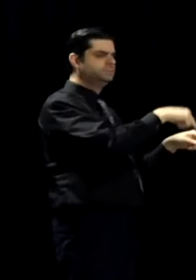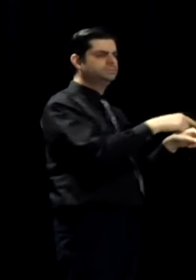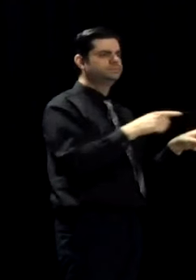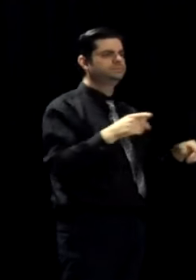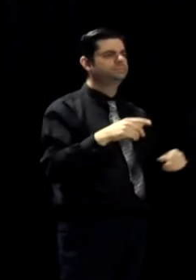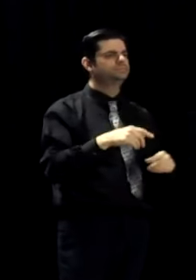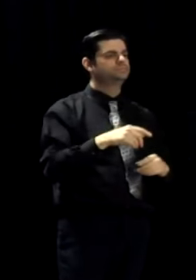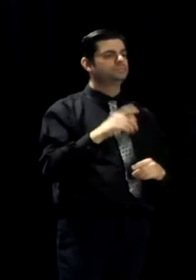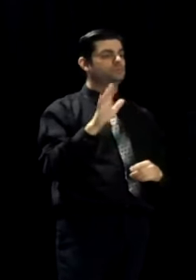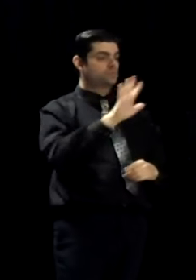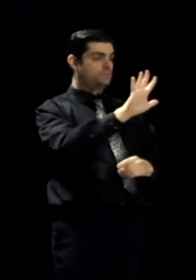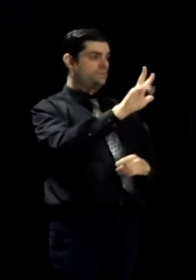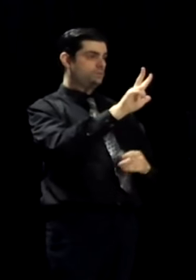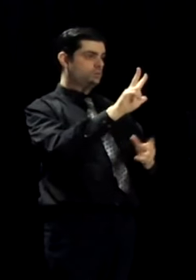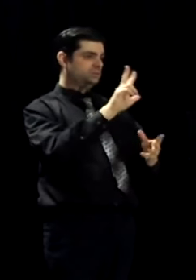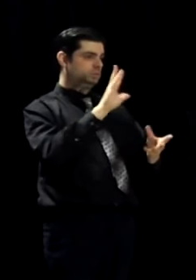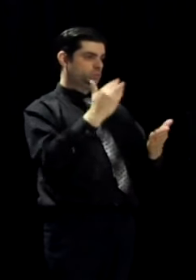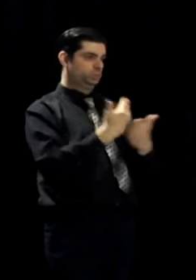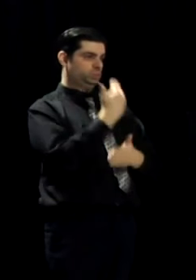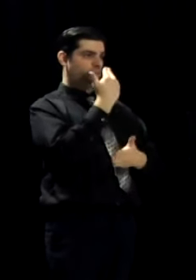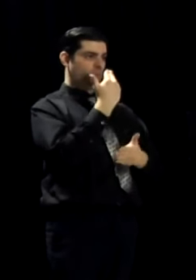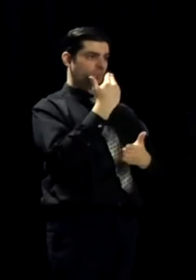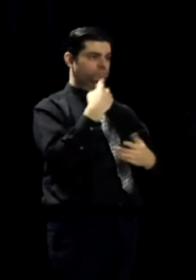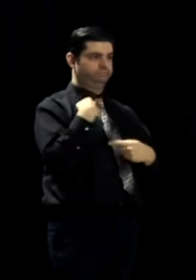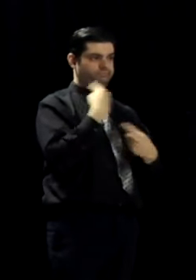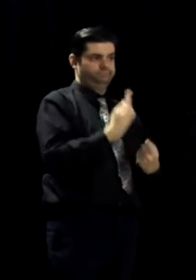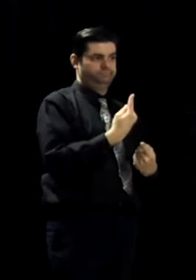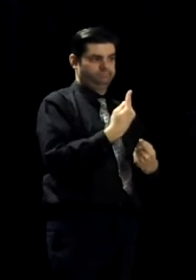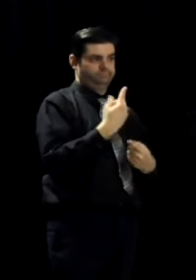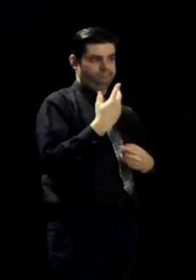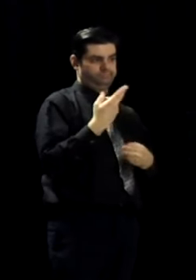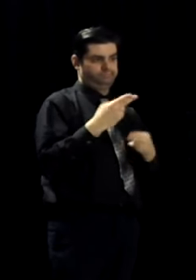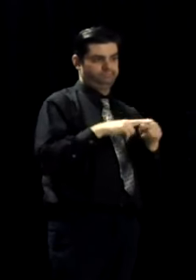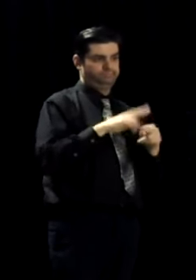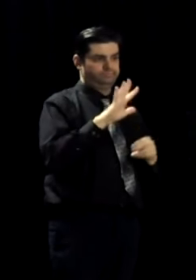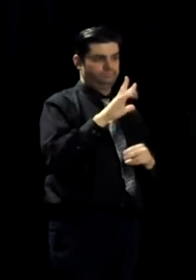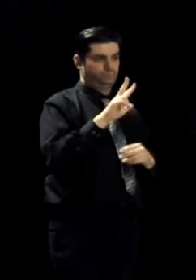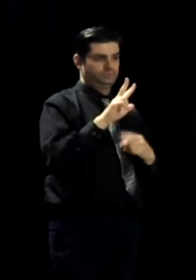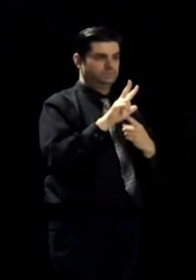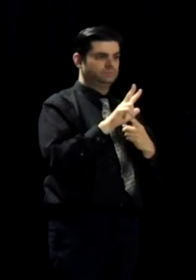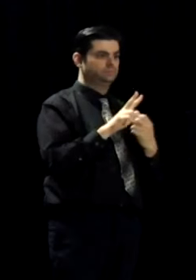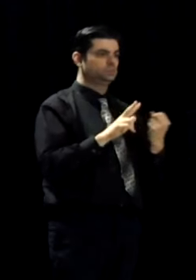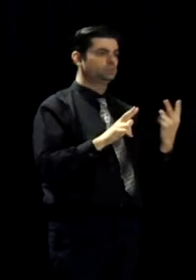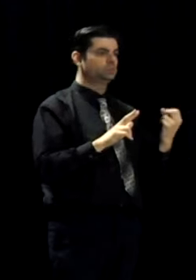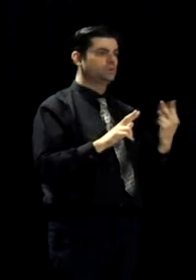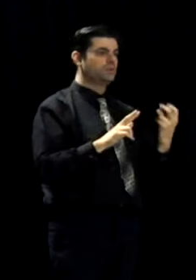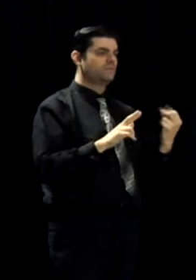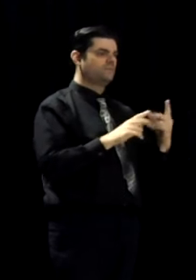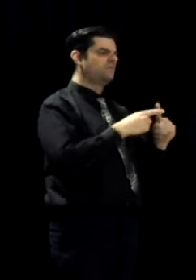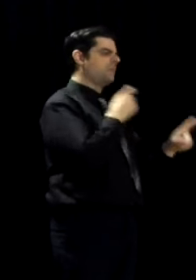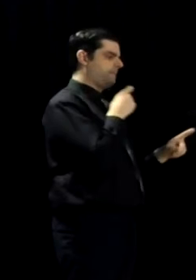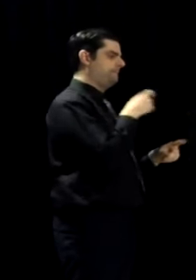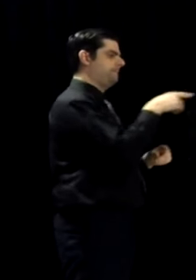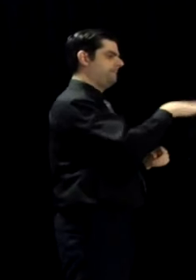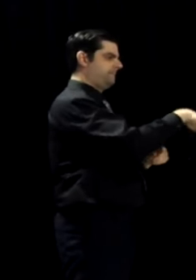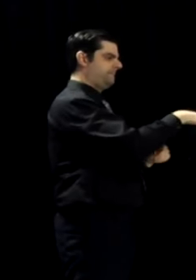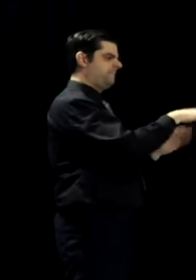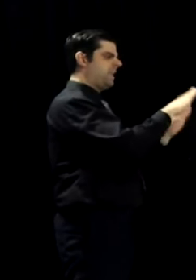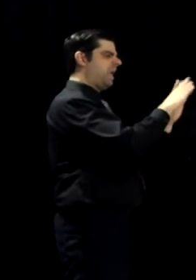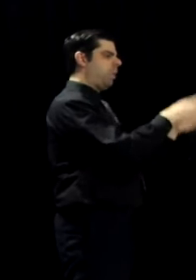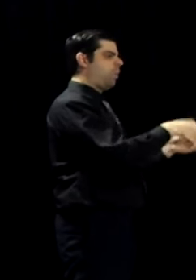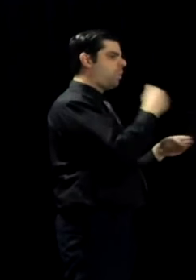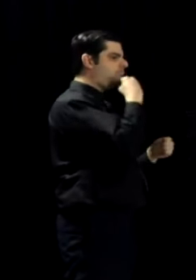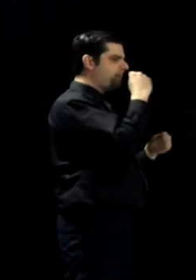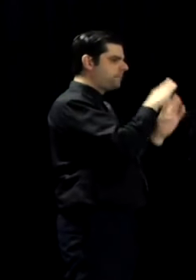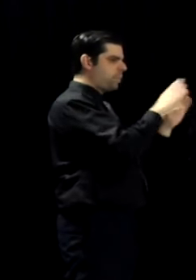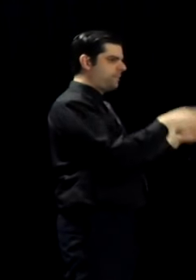nursing homes. And 12 are related to household contacts. So we are left with 22